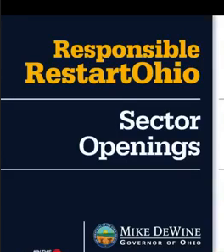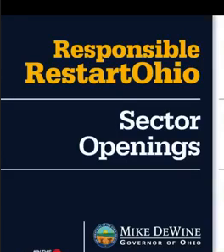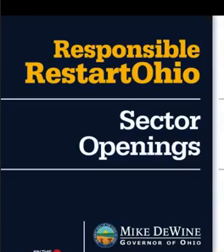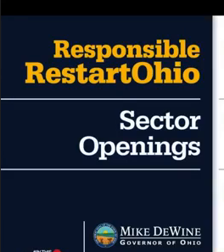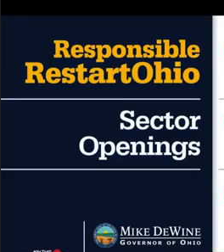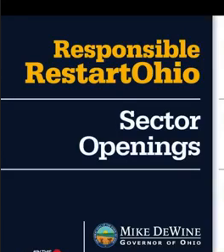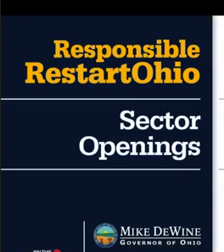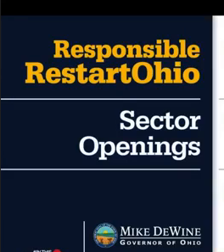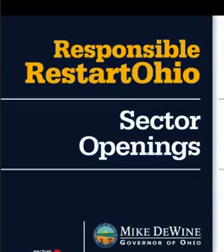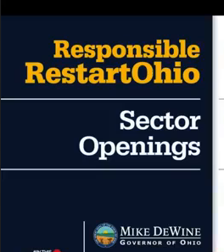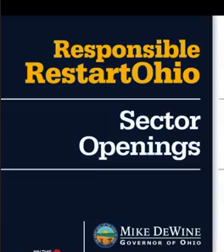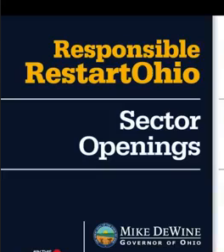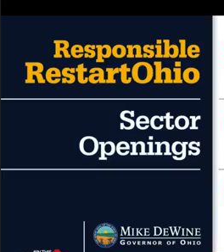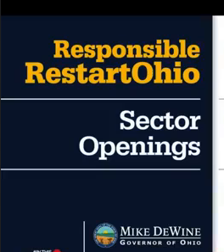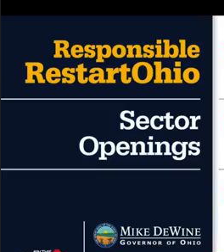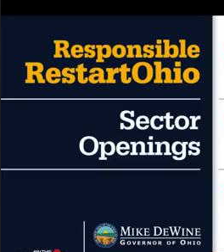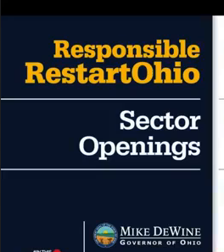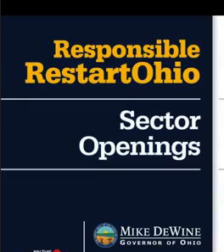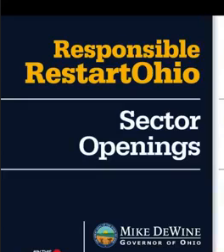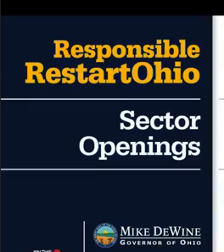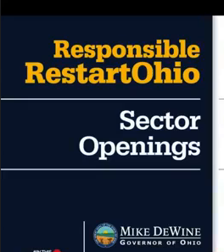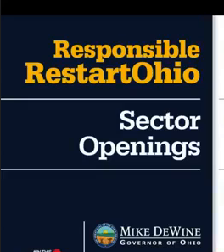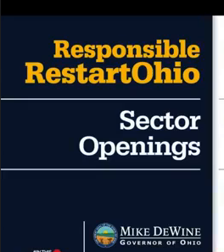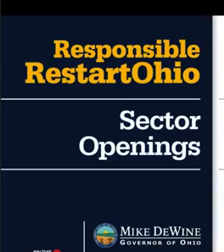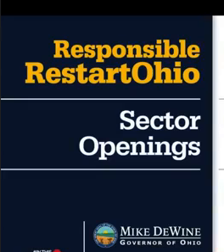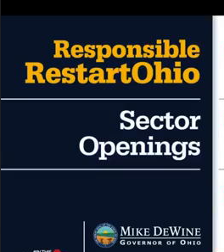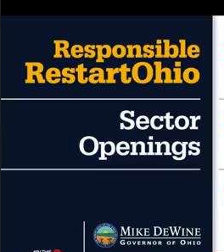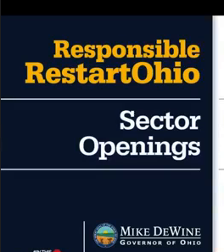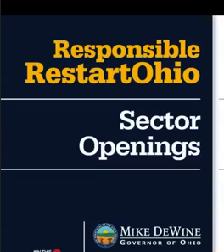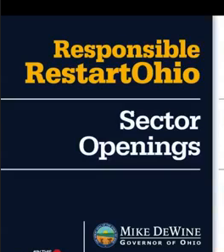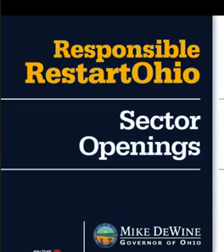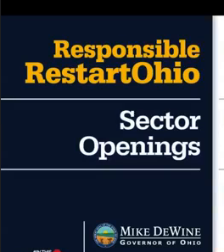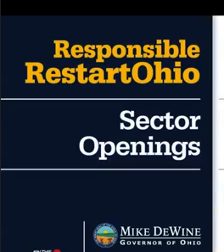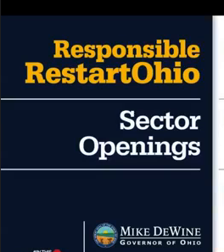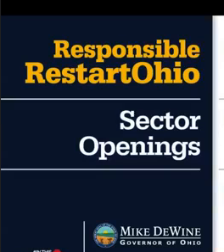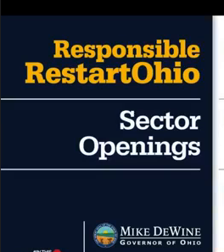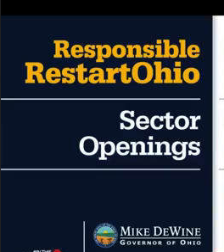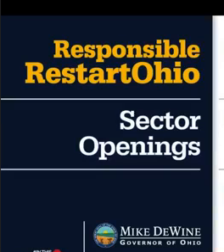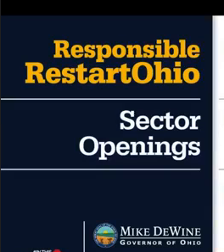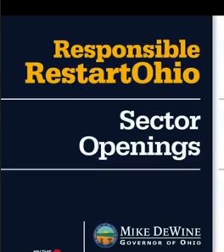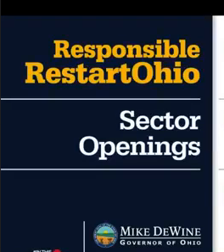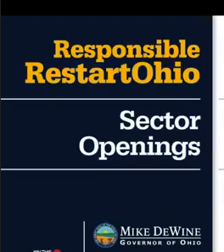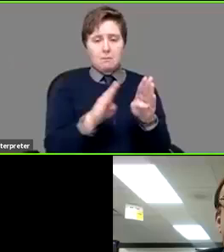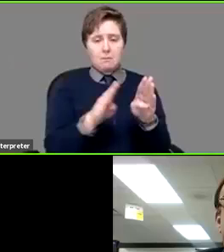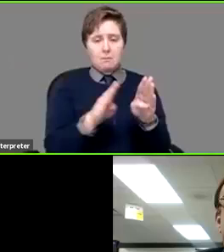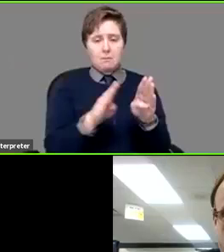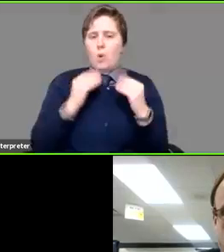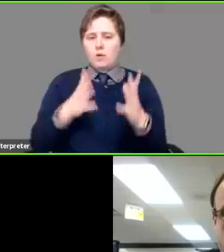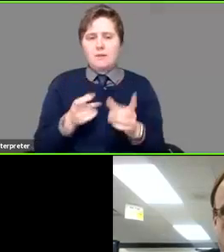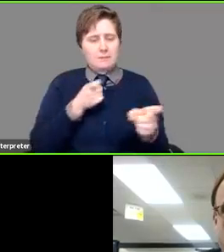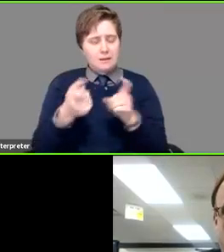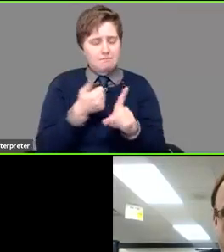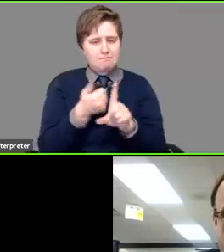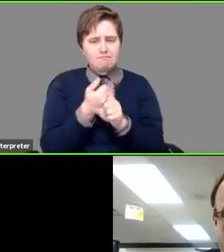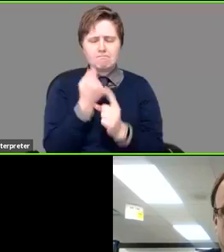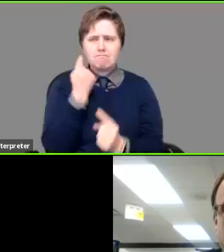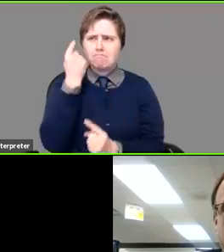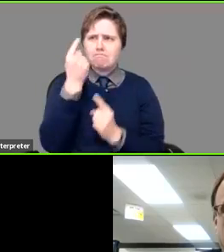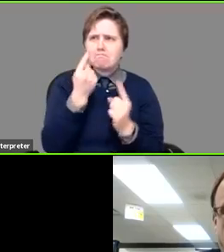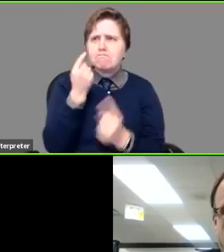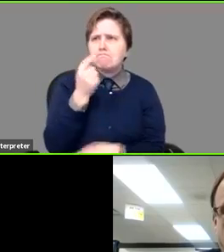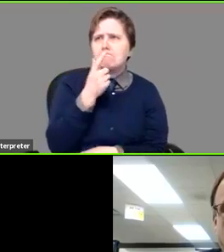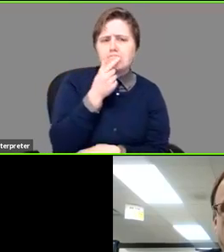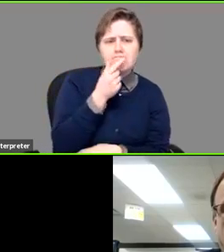again on May 12th. And as businesses are reopening, a lot of owners and managers are probably wondering